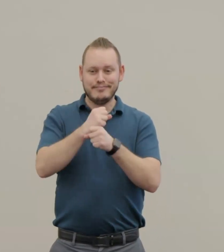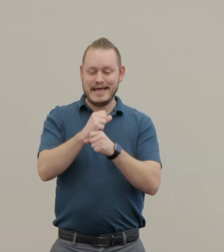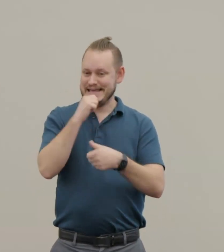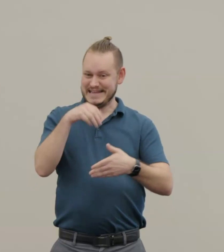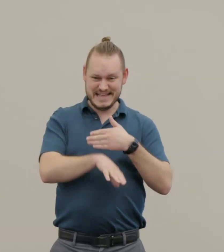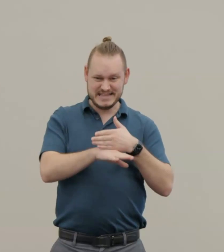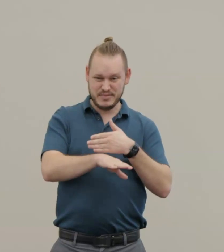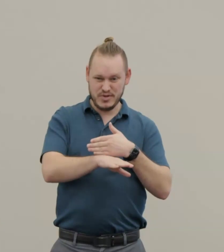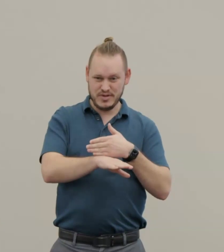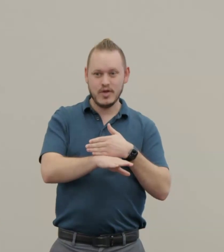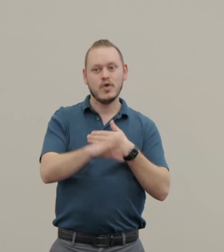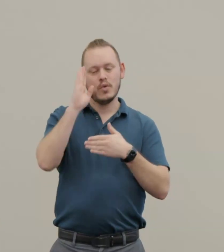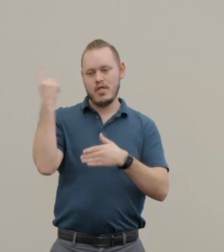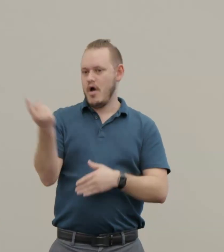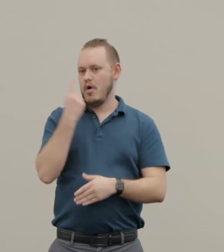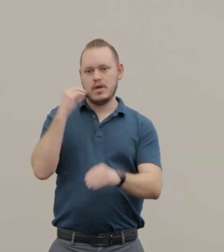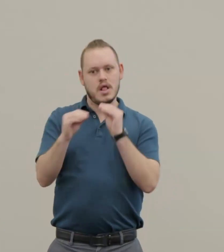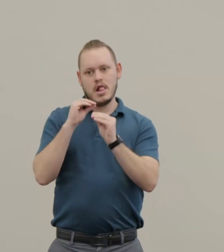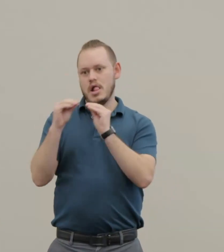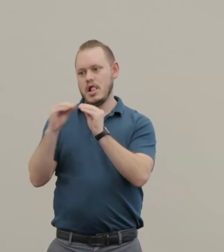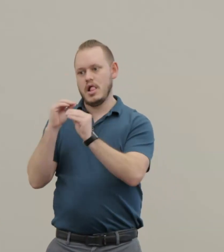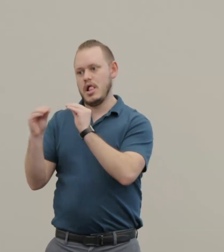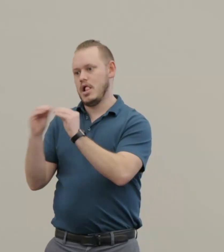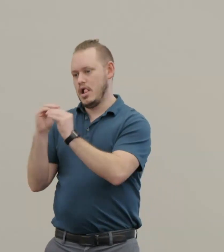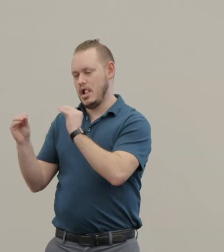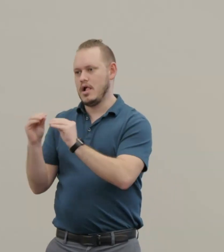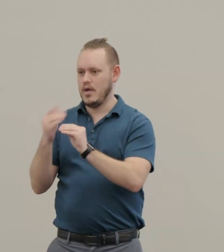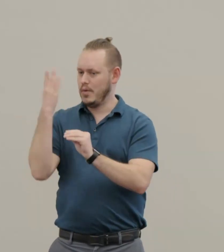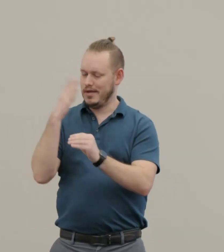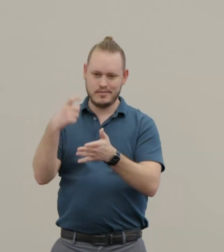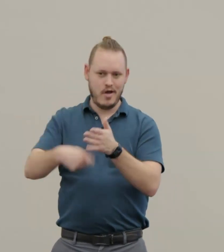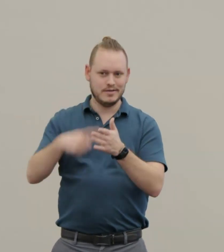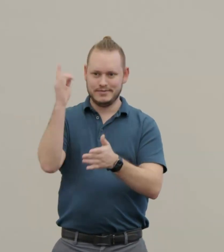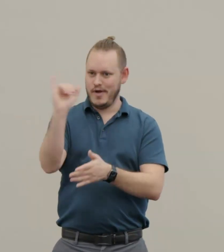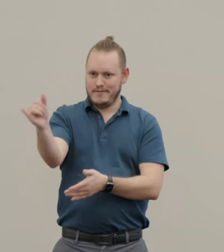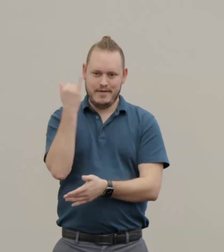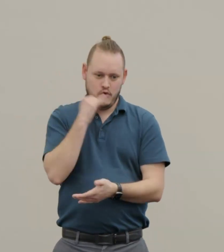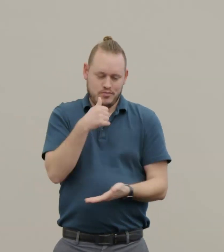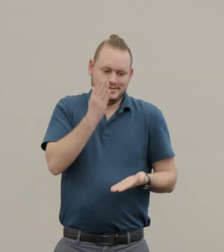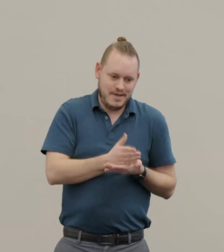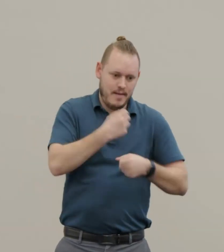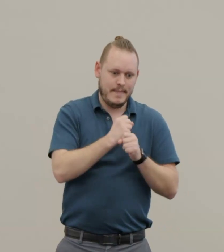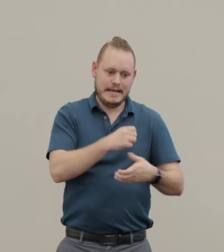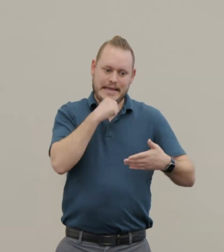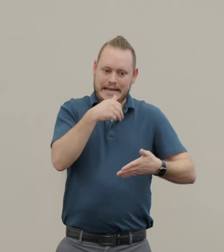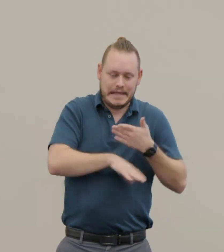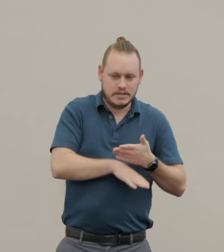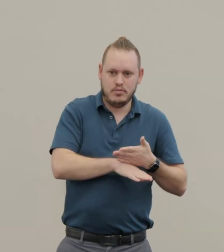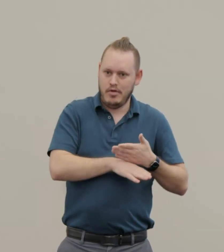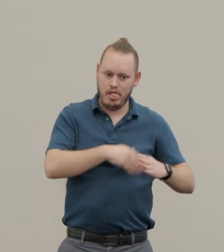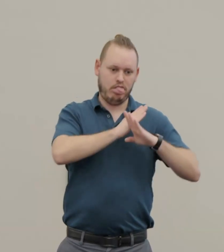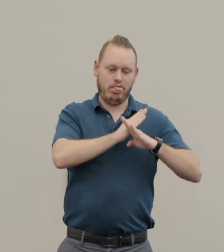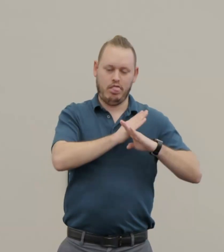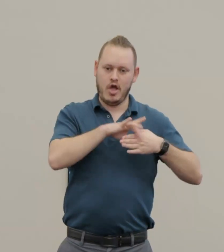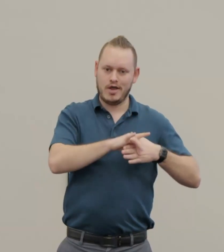That is going to be a cost to you forever if we don't stop. And the reason that these rules